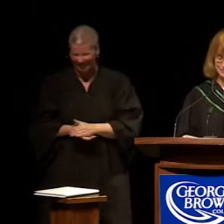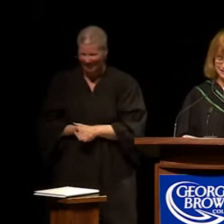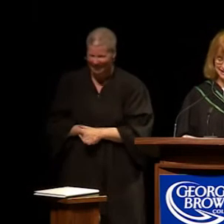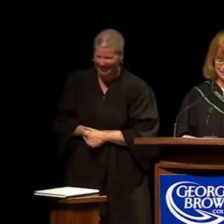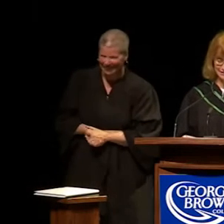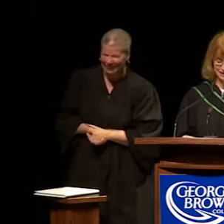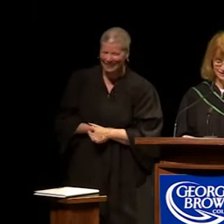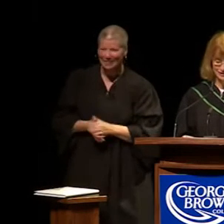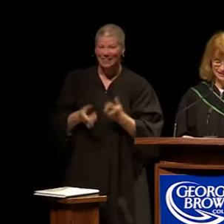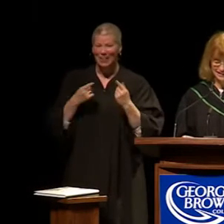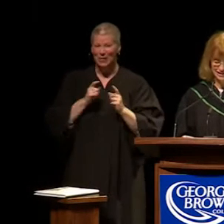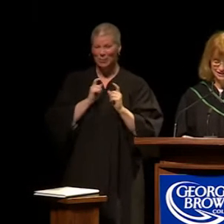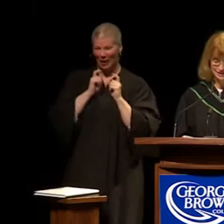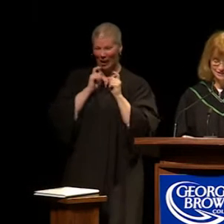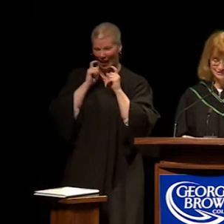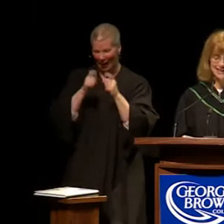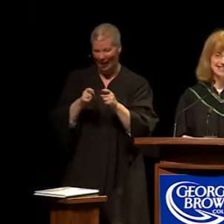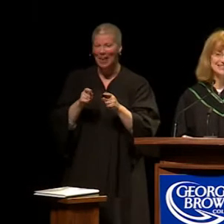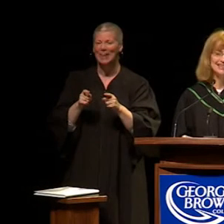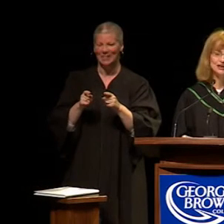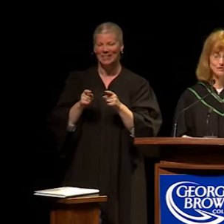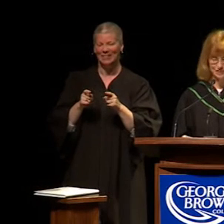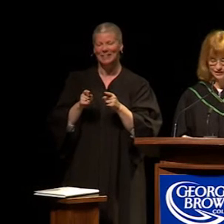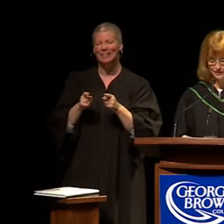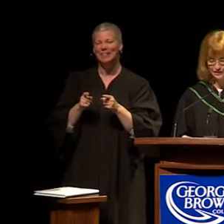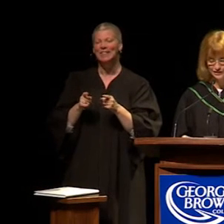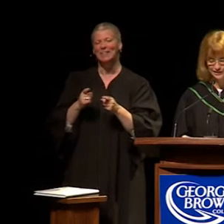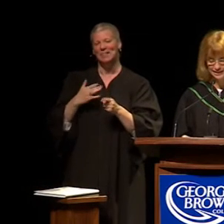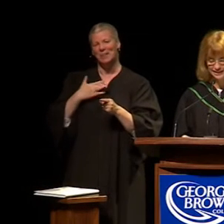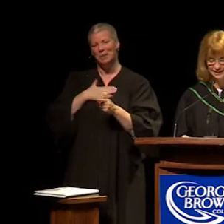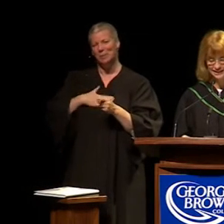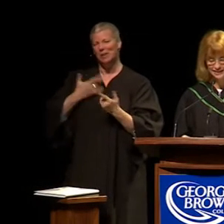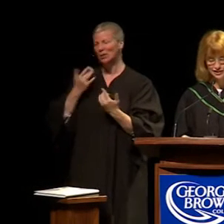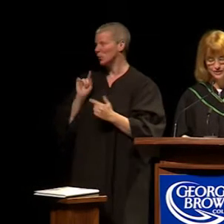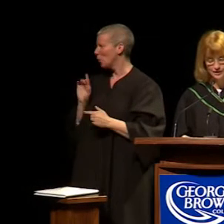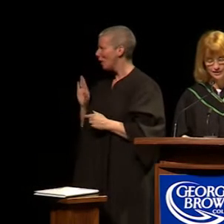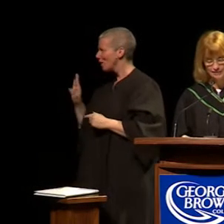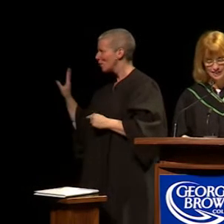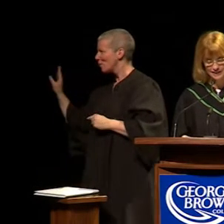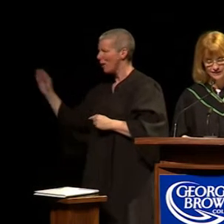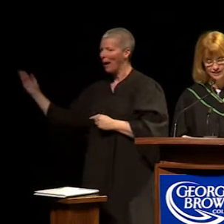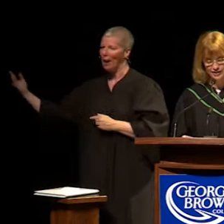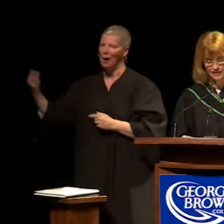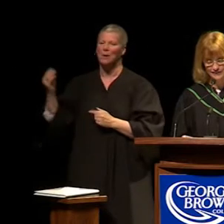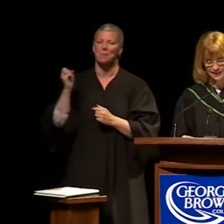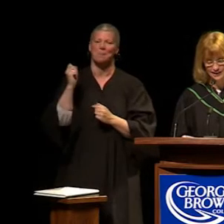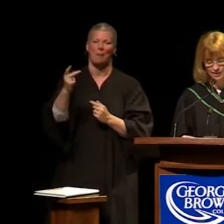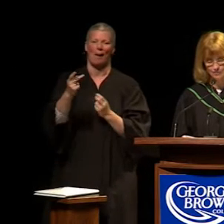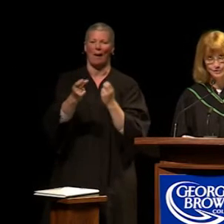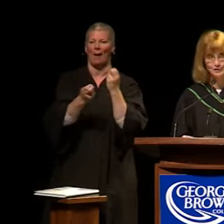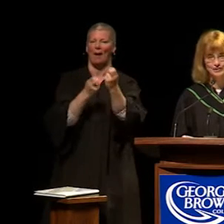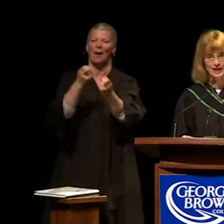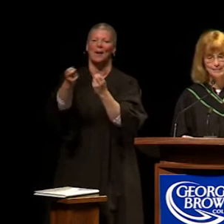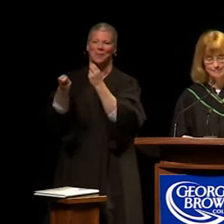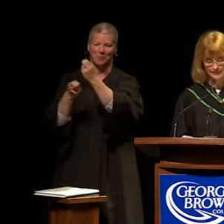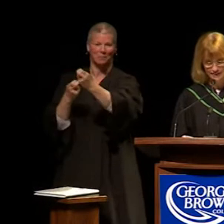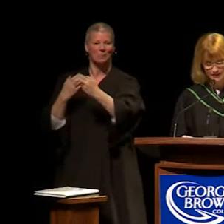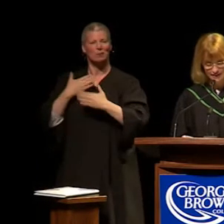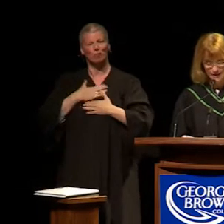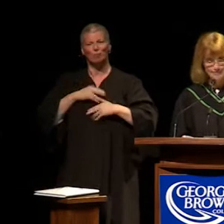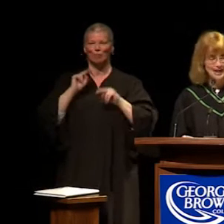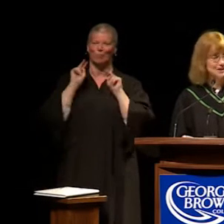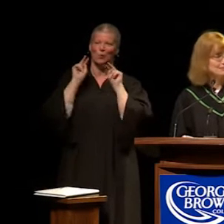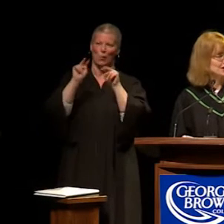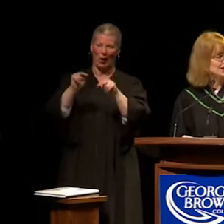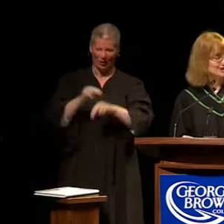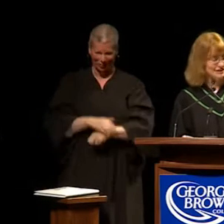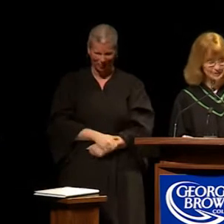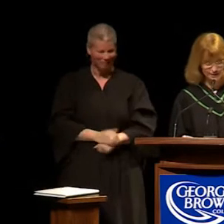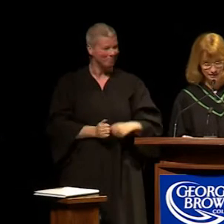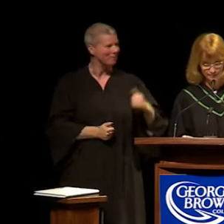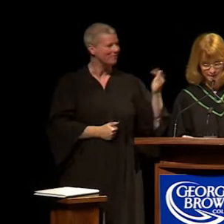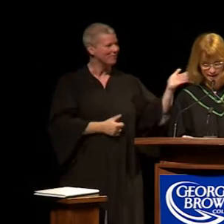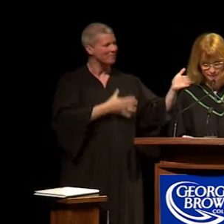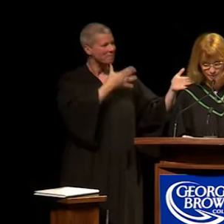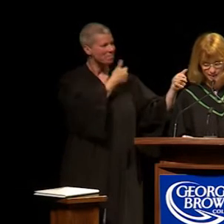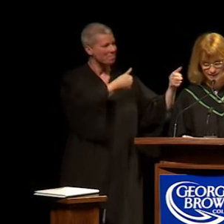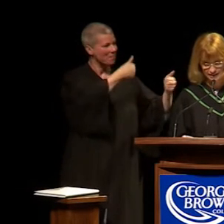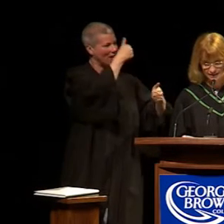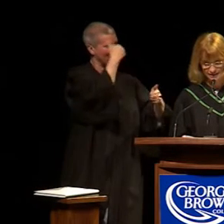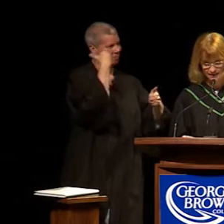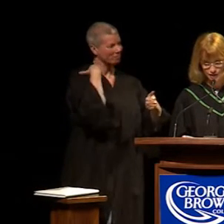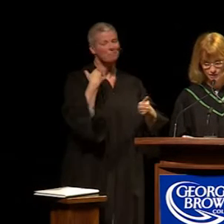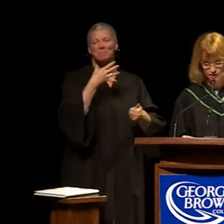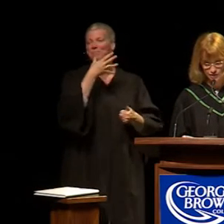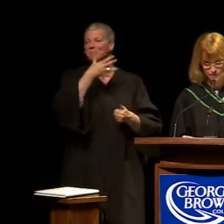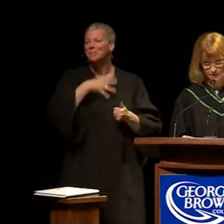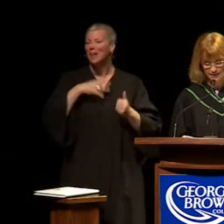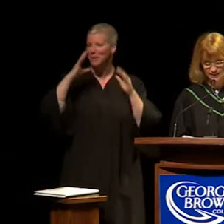Upon receiving your credential, we ask that you return to your seats and enjoy the rest of the convocation program. Madam Chancellor, Madam